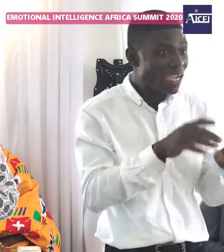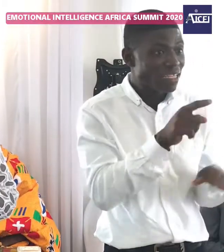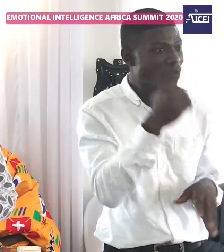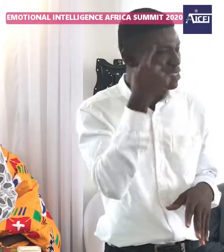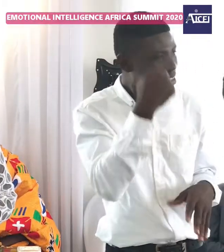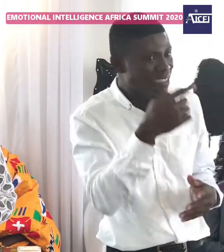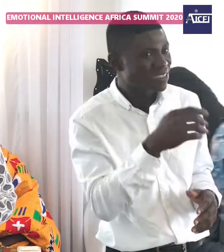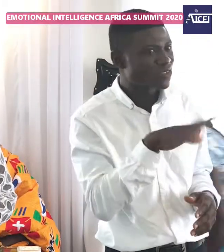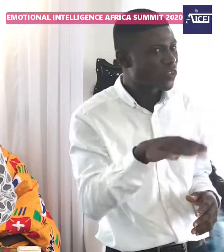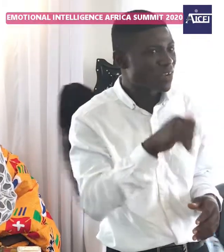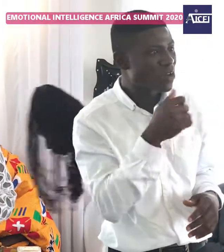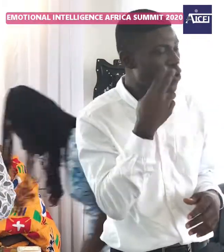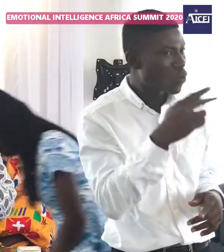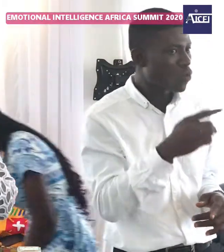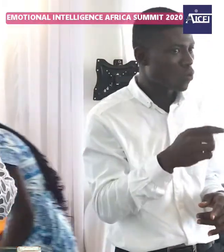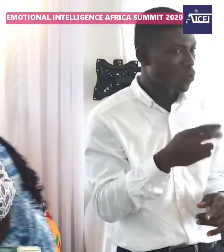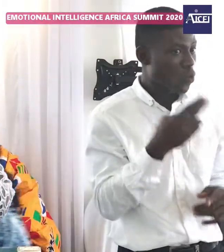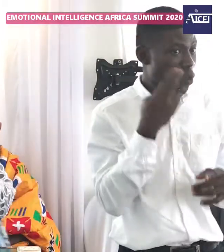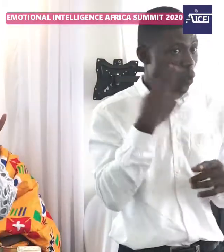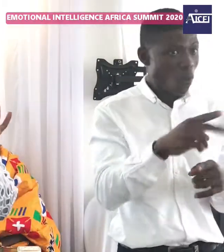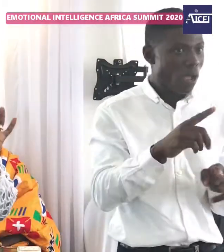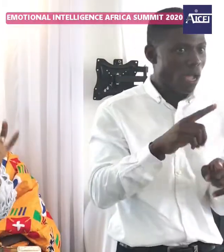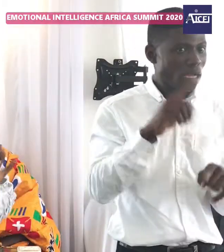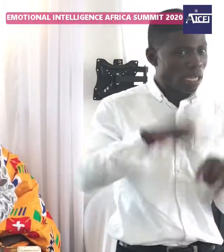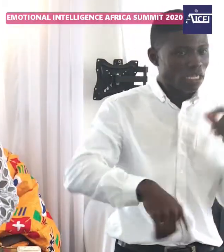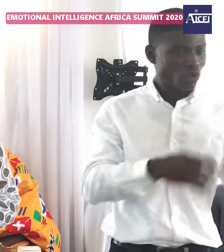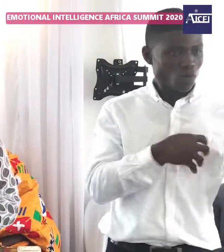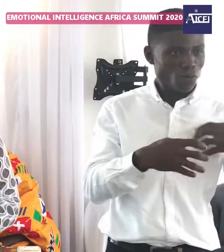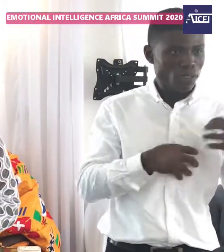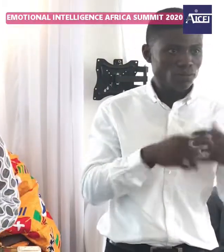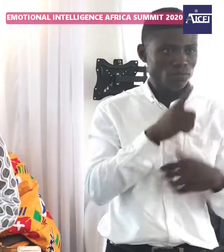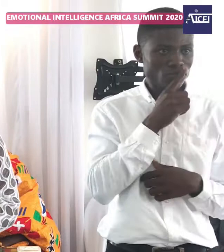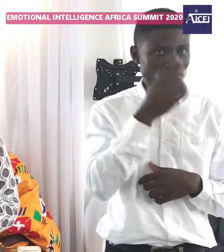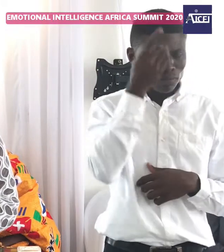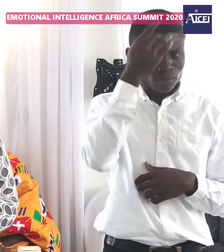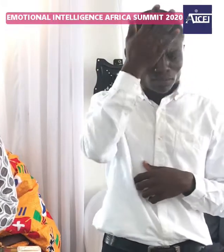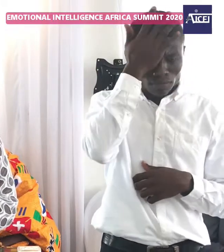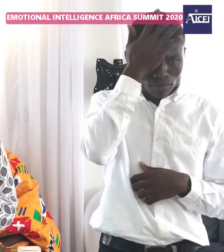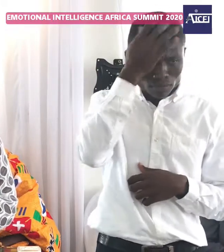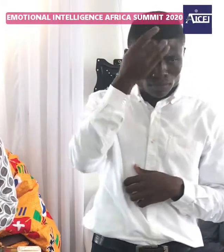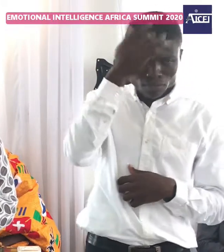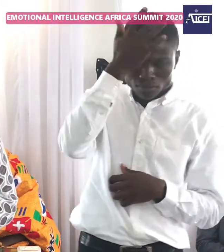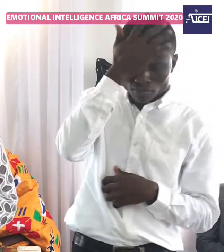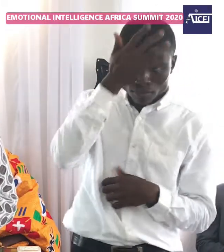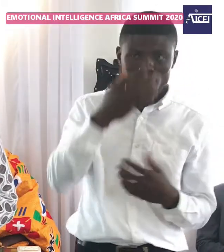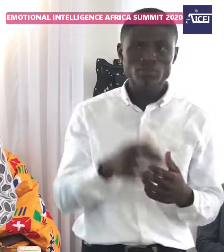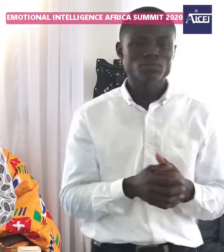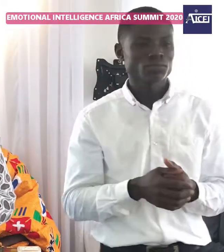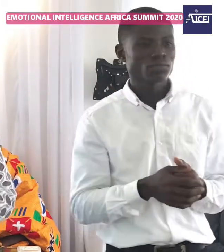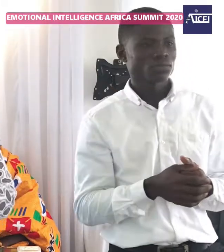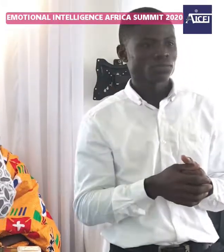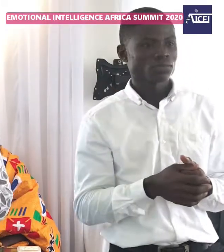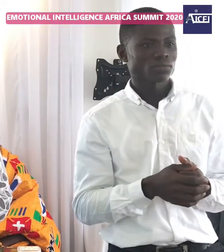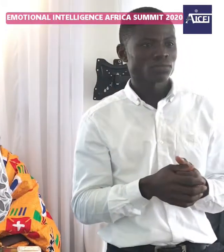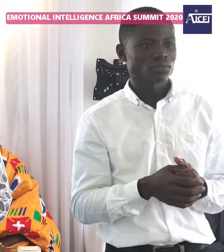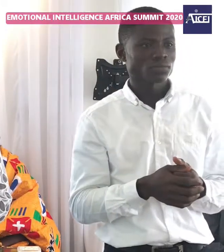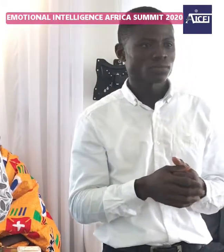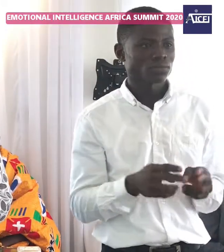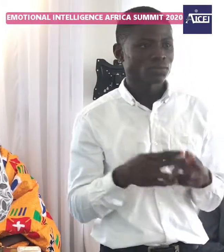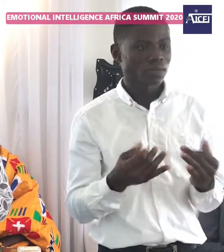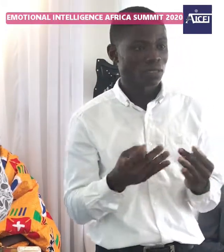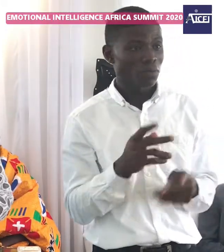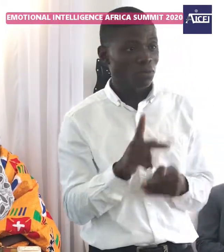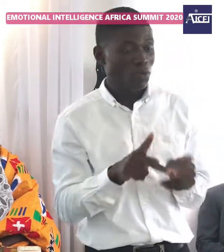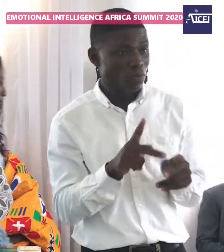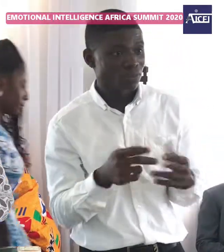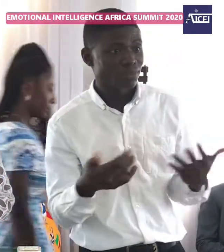are just their guardians, they are silent observers. So for example, pupils are now